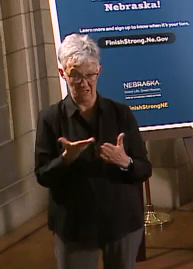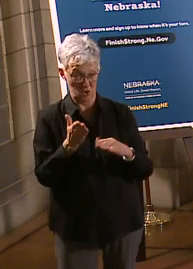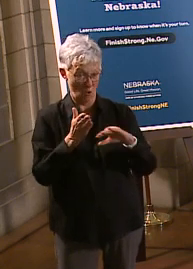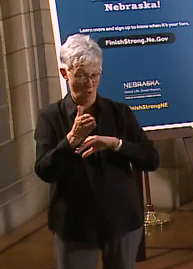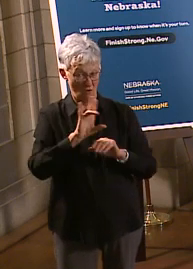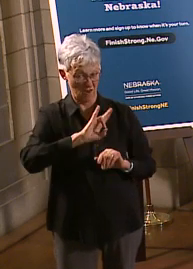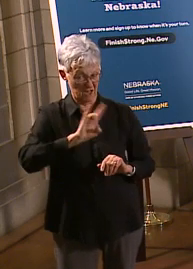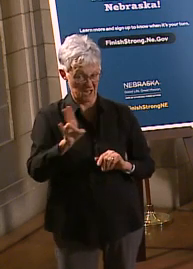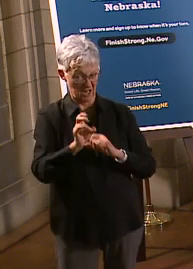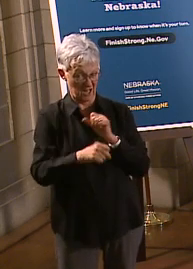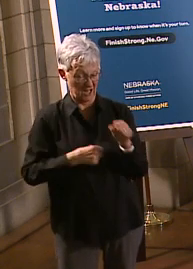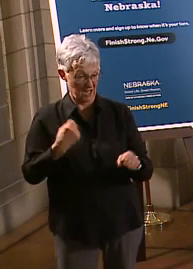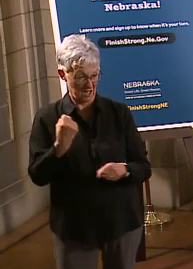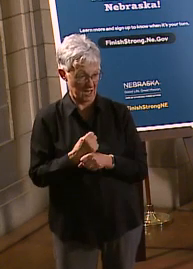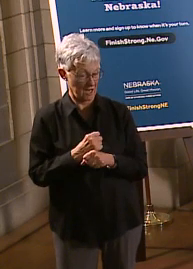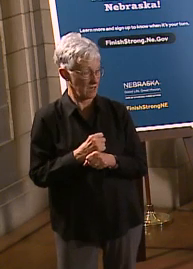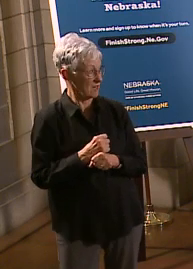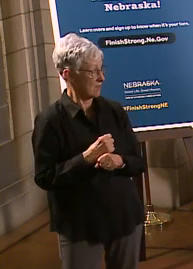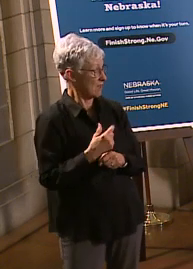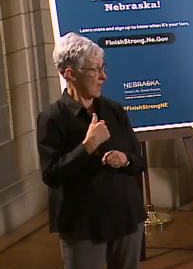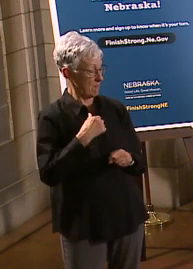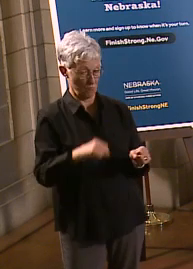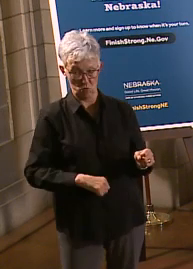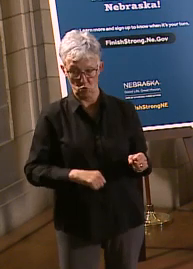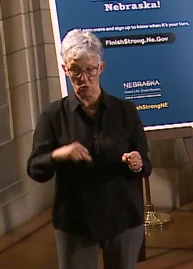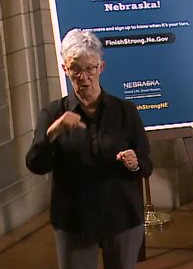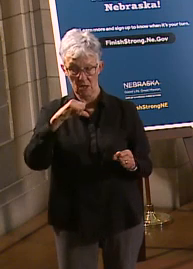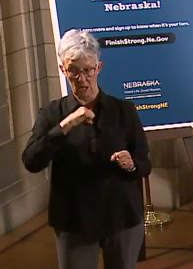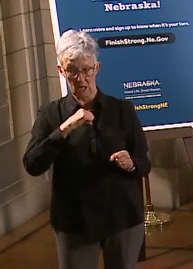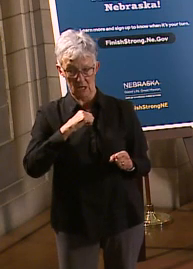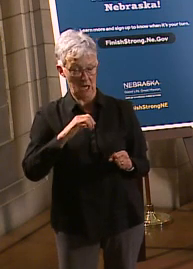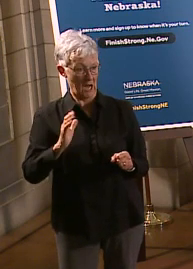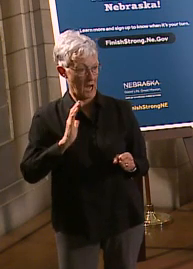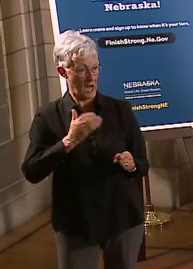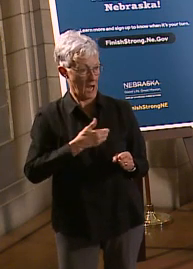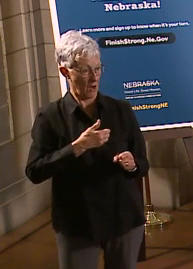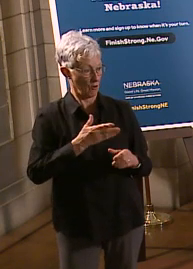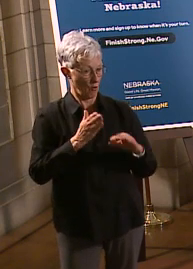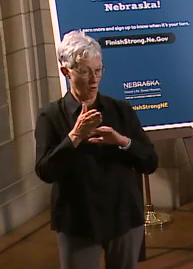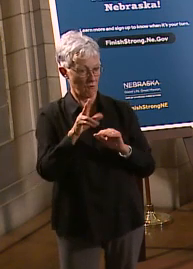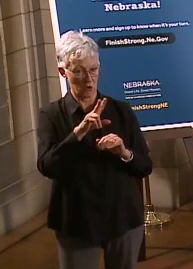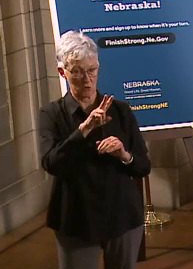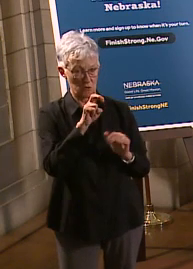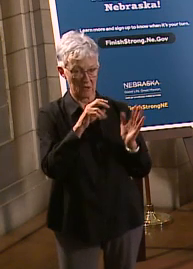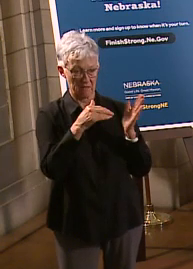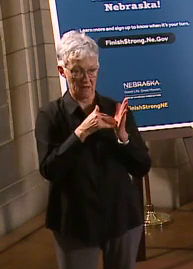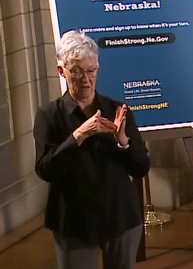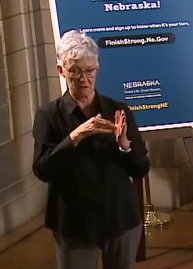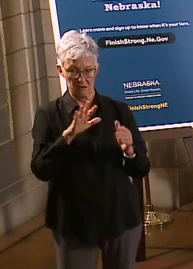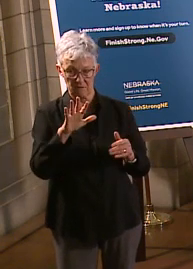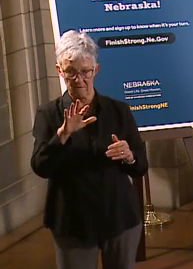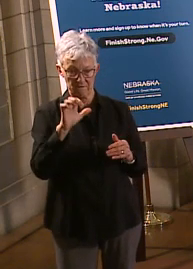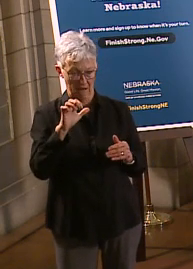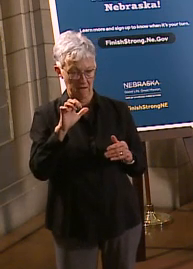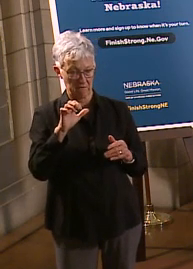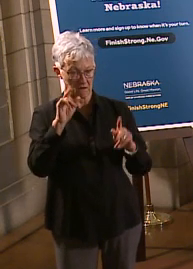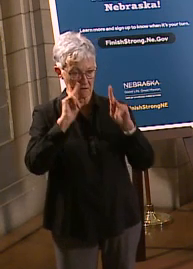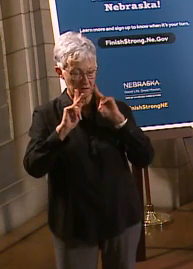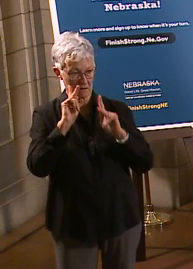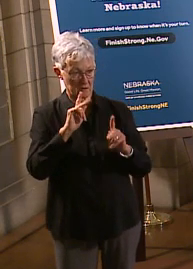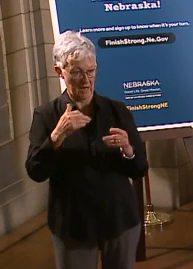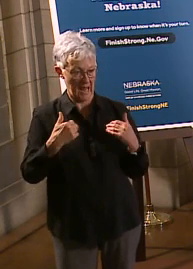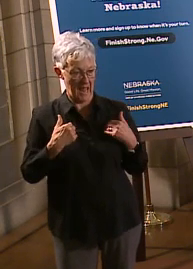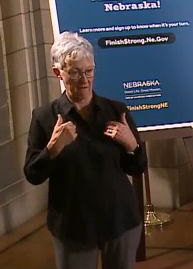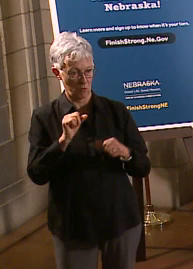extremely proud, and I personally am extremely proud of the over 3,500 associates that we have there in Nebraska who are playing